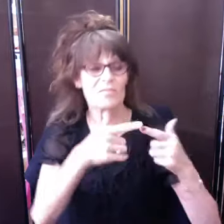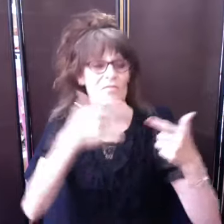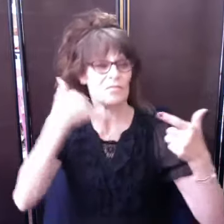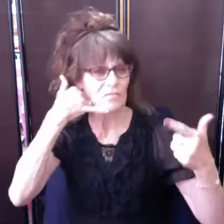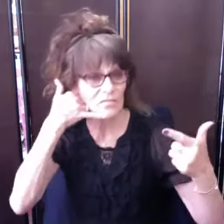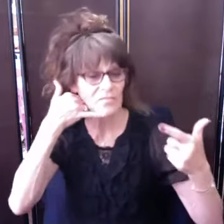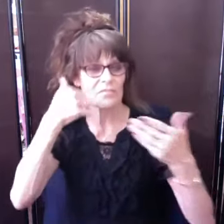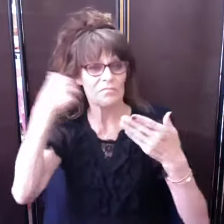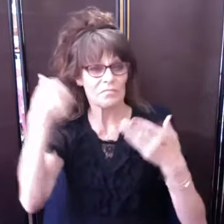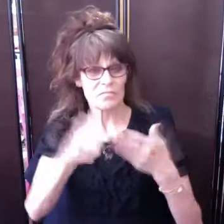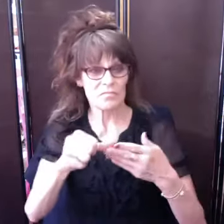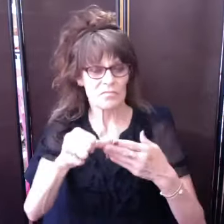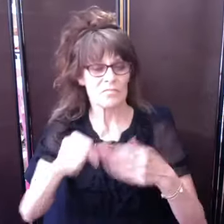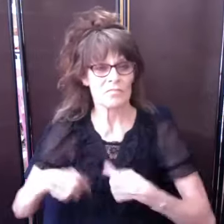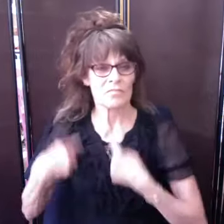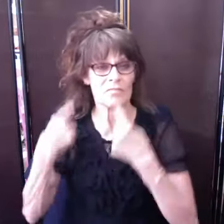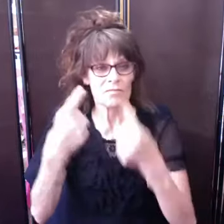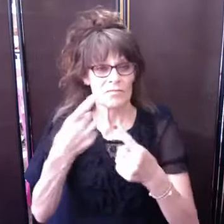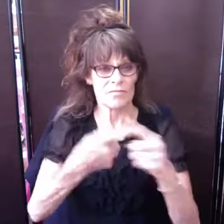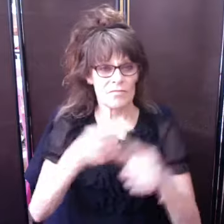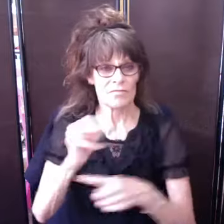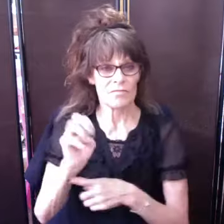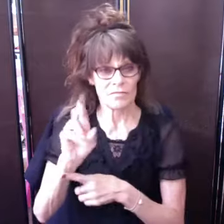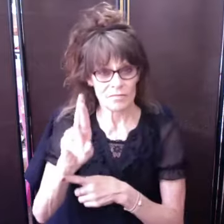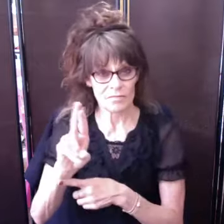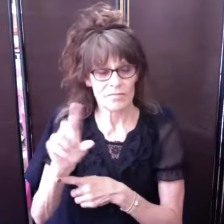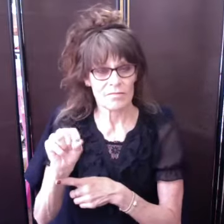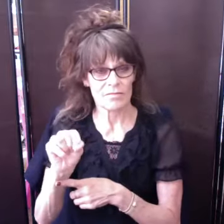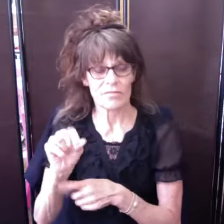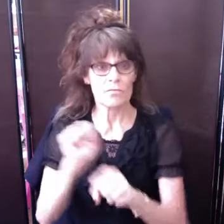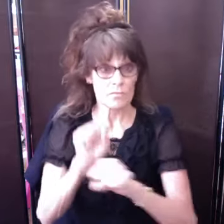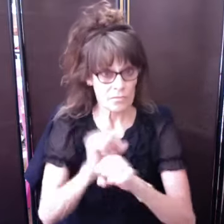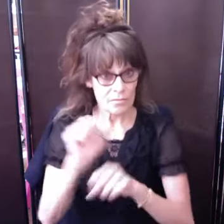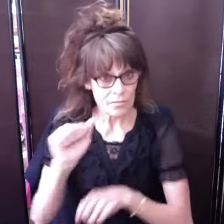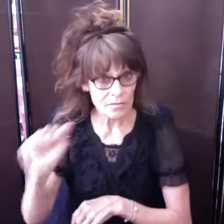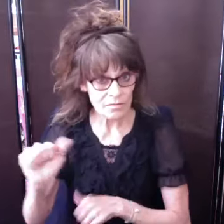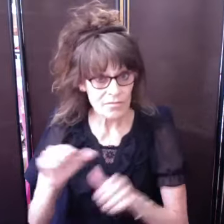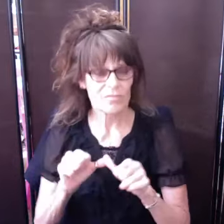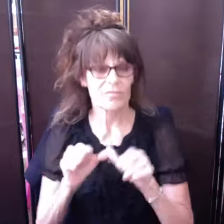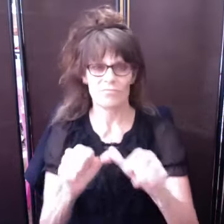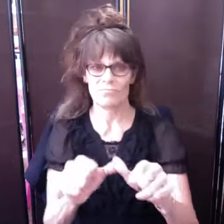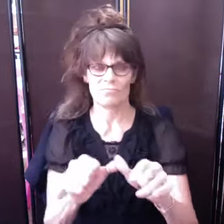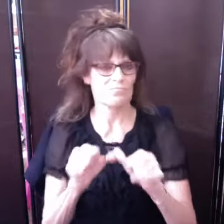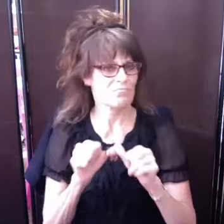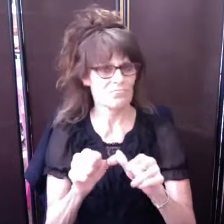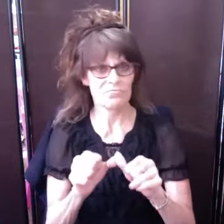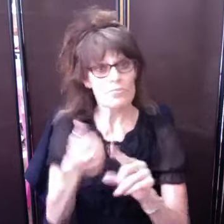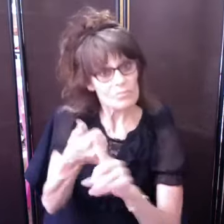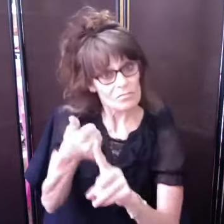March. You know, the work of Alcoholics Anonymous goes on, just like it continues to go on in your own home group.